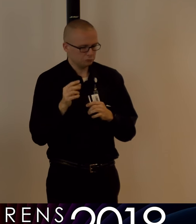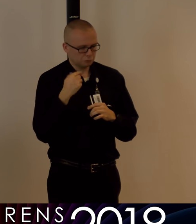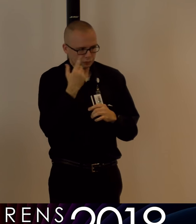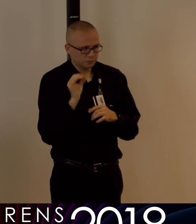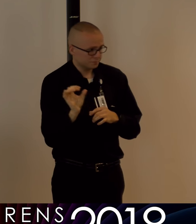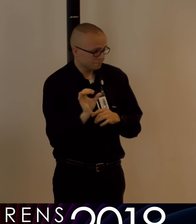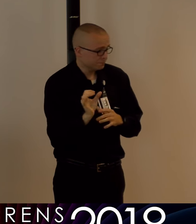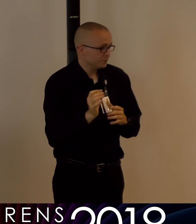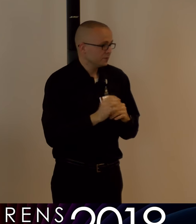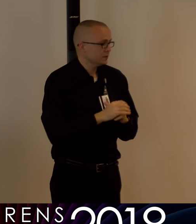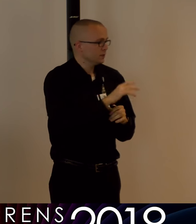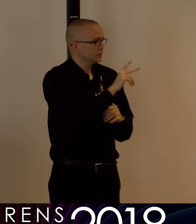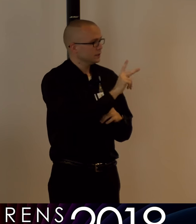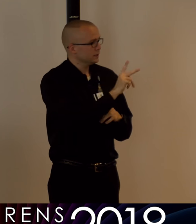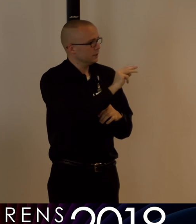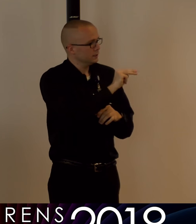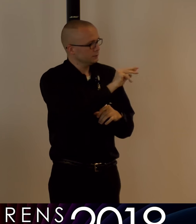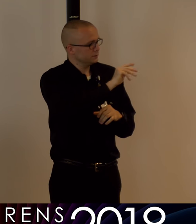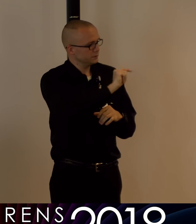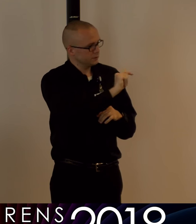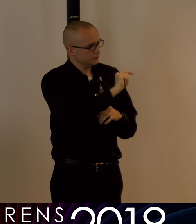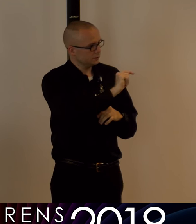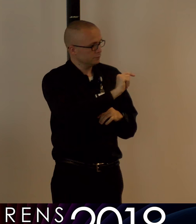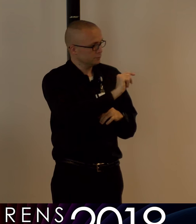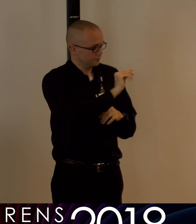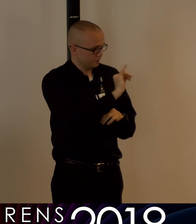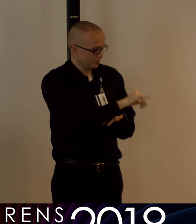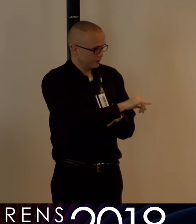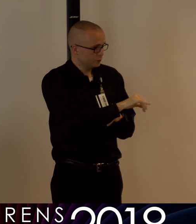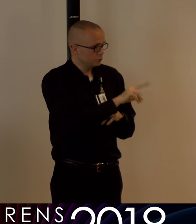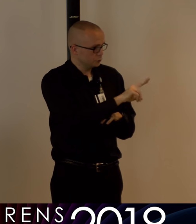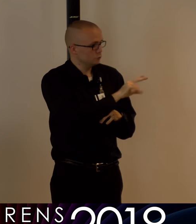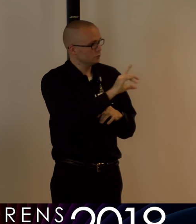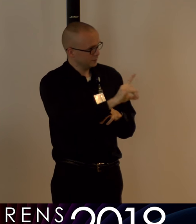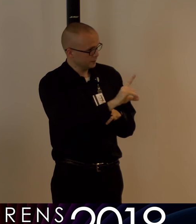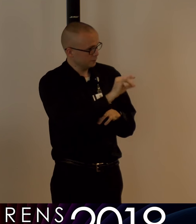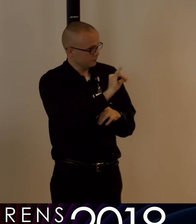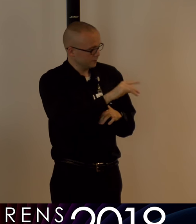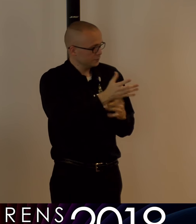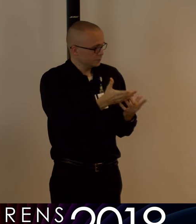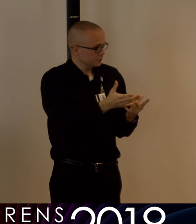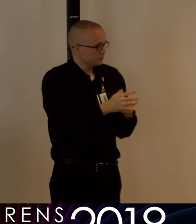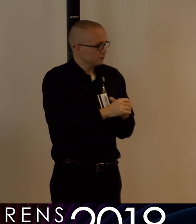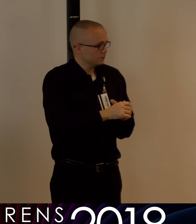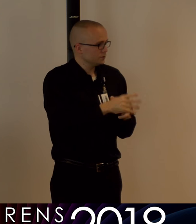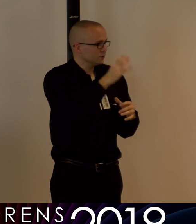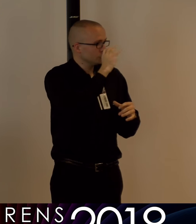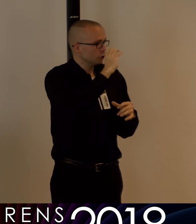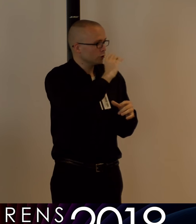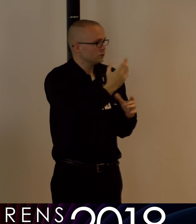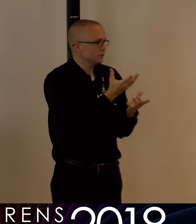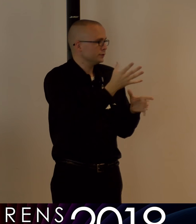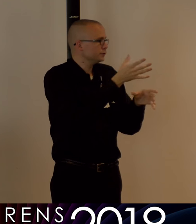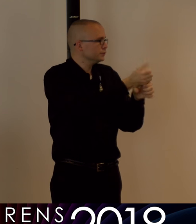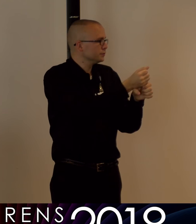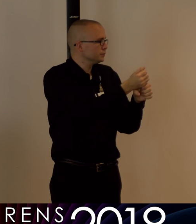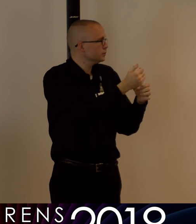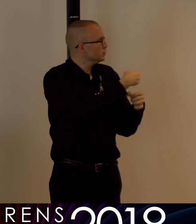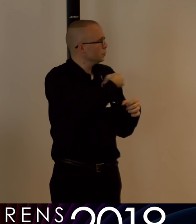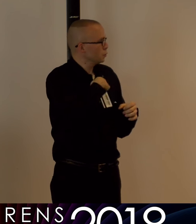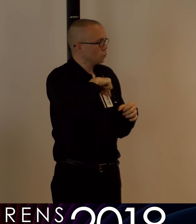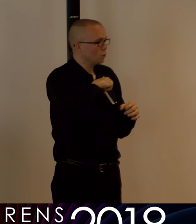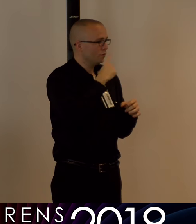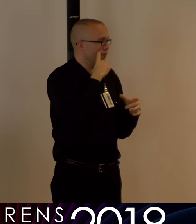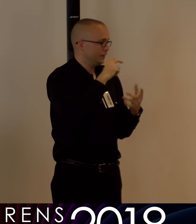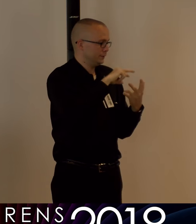that. KMT2D is a Kabuki gene, KMT2D here. This is a cartoon essentially summarizing how we think